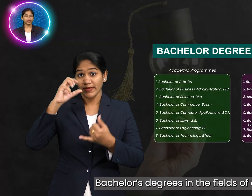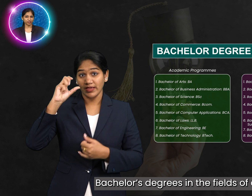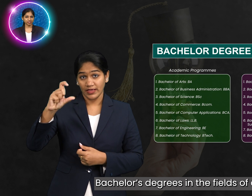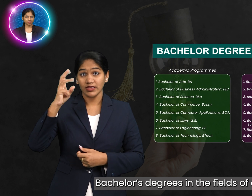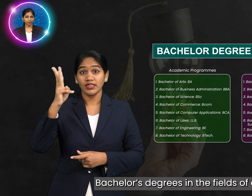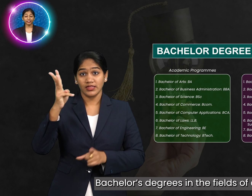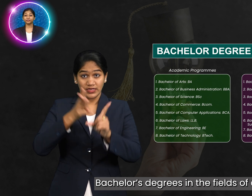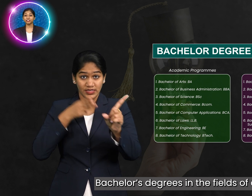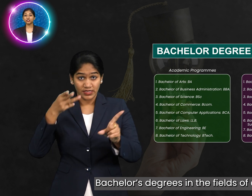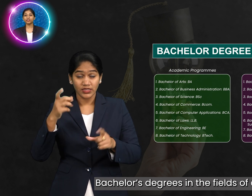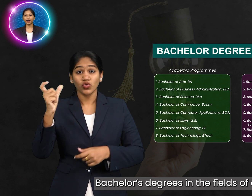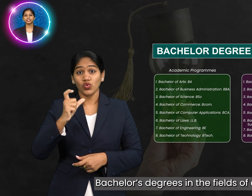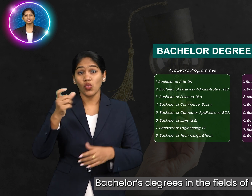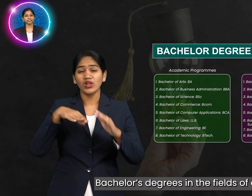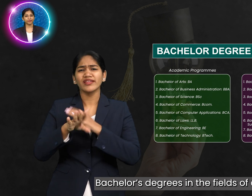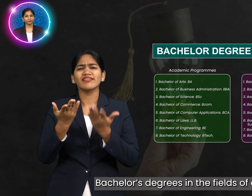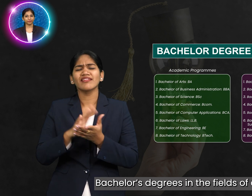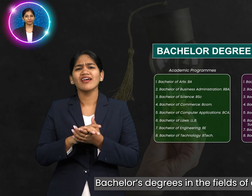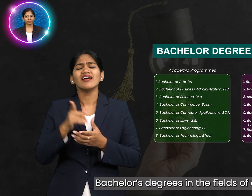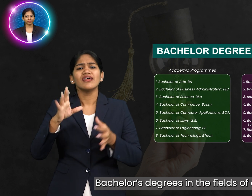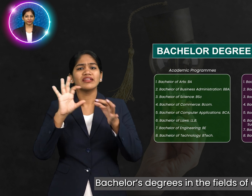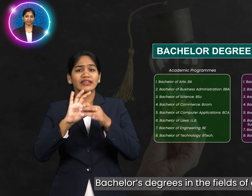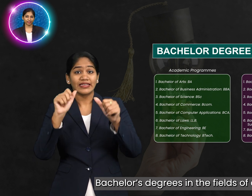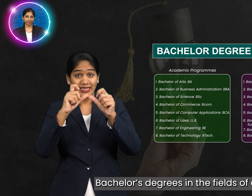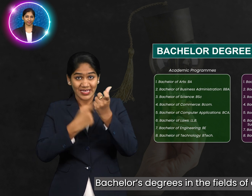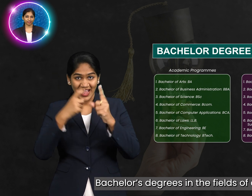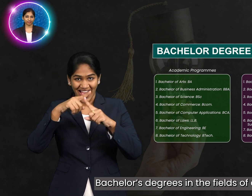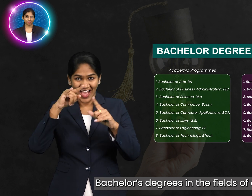Bachelor's degrees in the fields of arts,